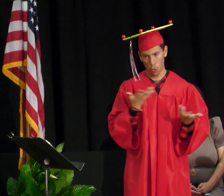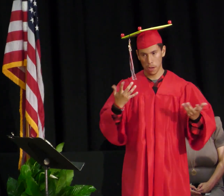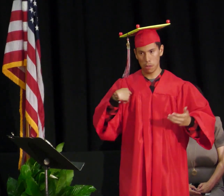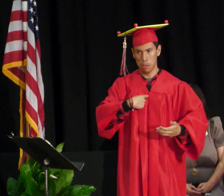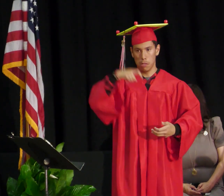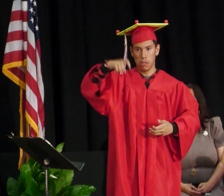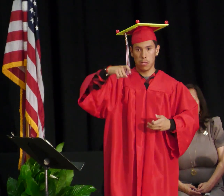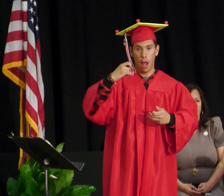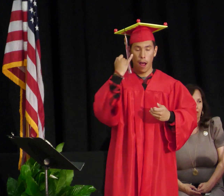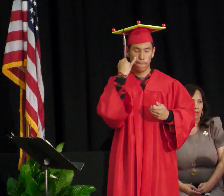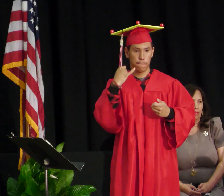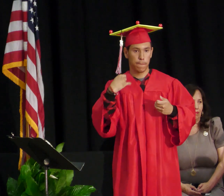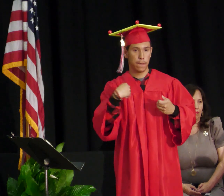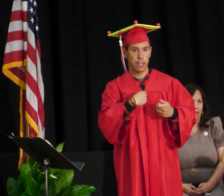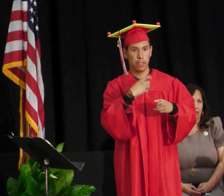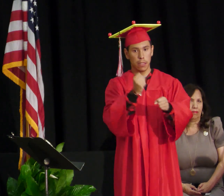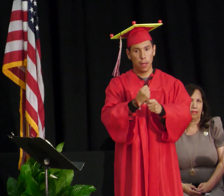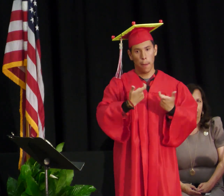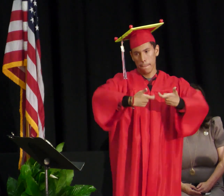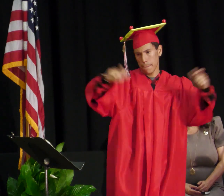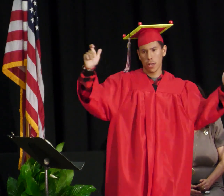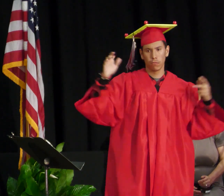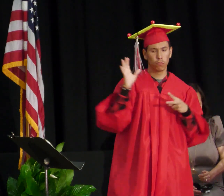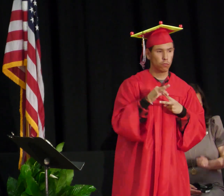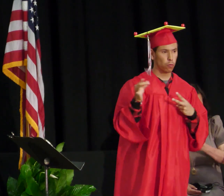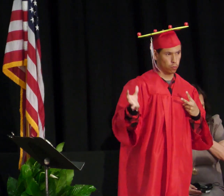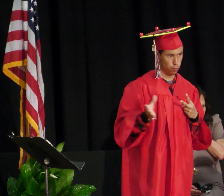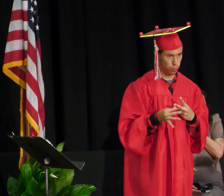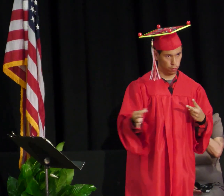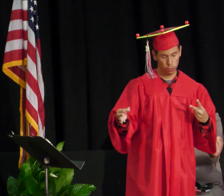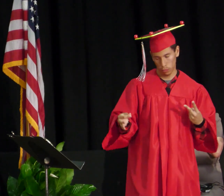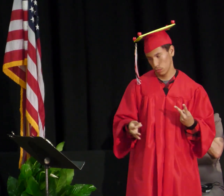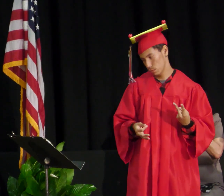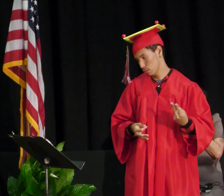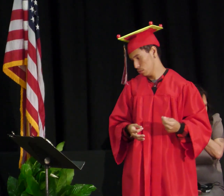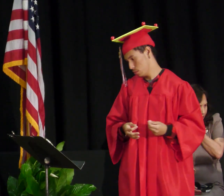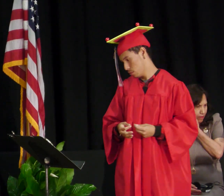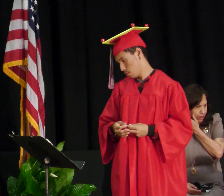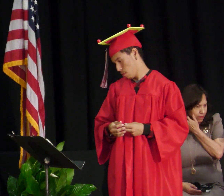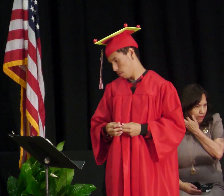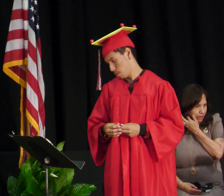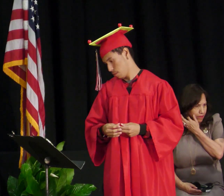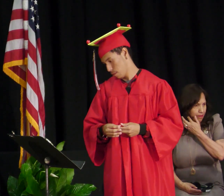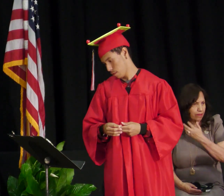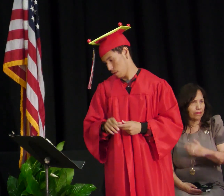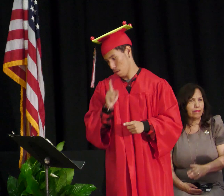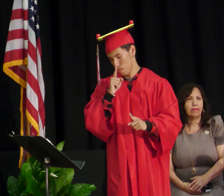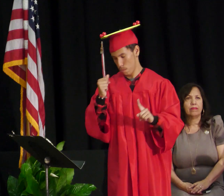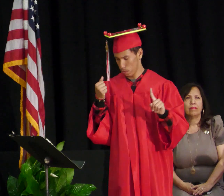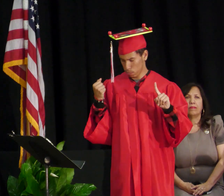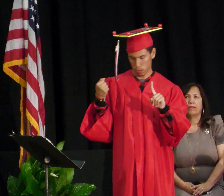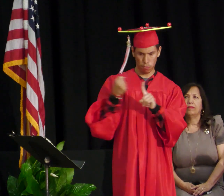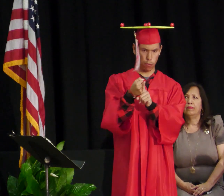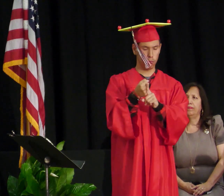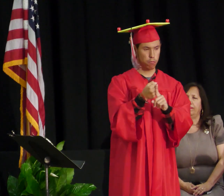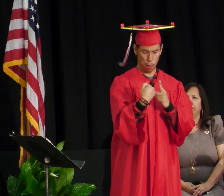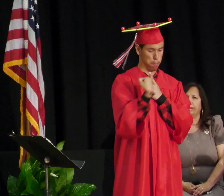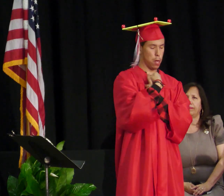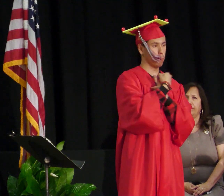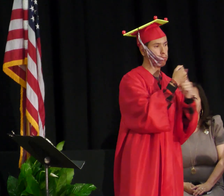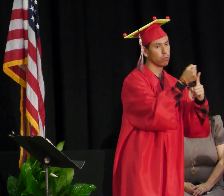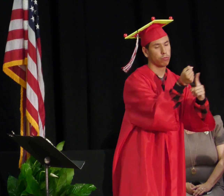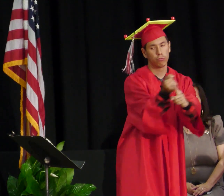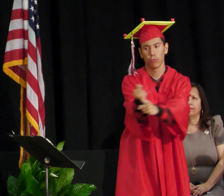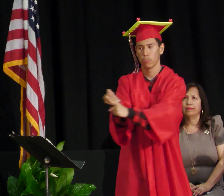our back and give us what we need to make the choices that impact our lives and future.